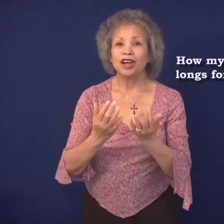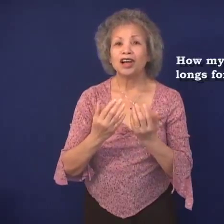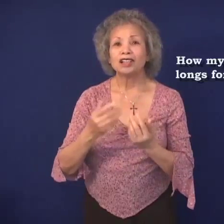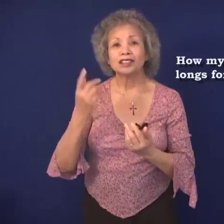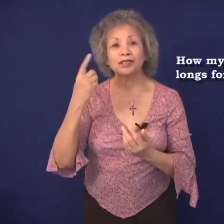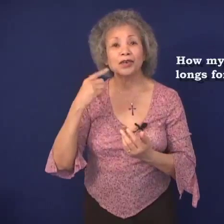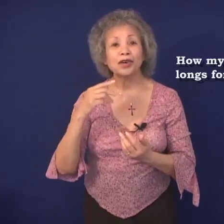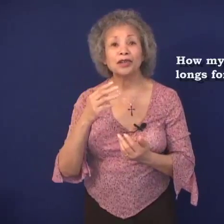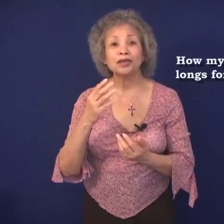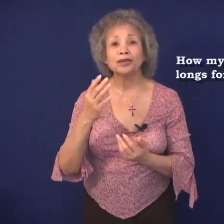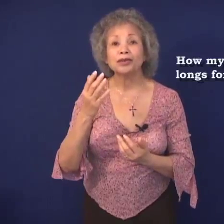longs for you,